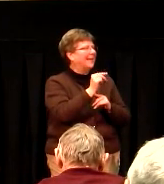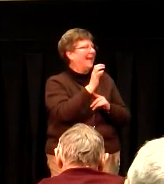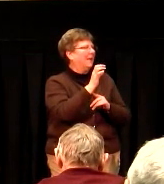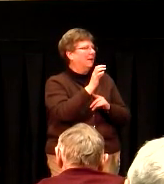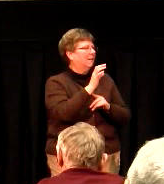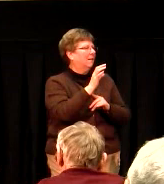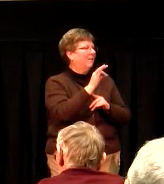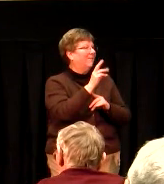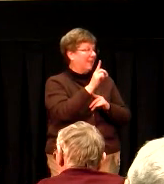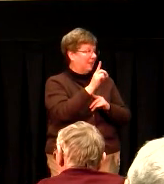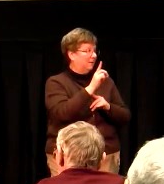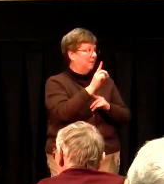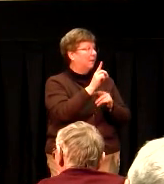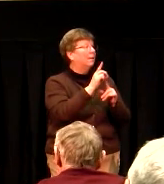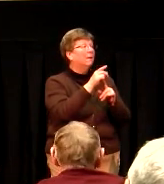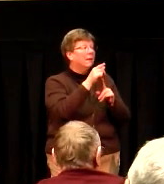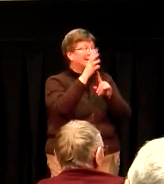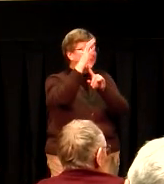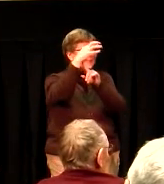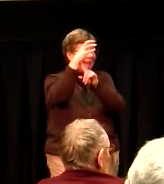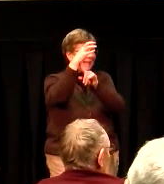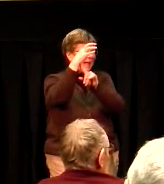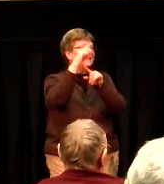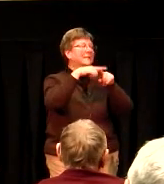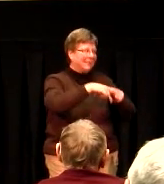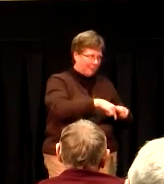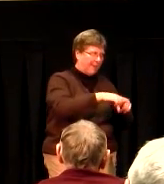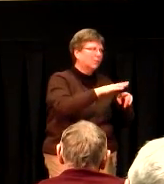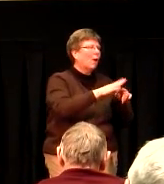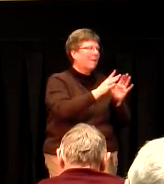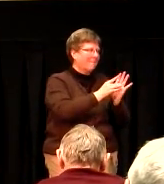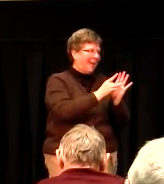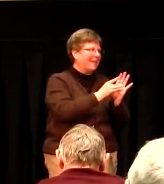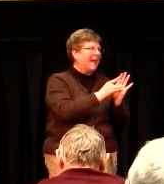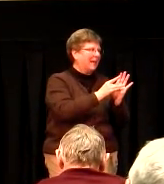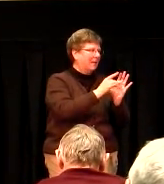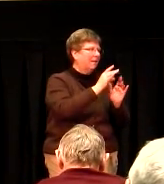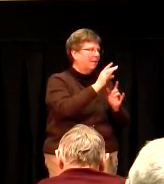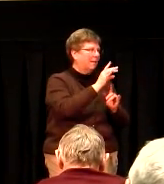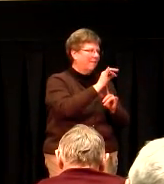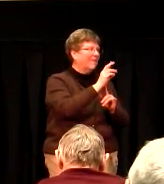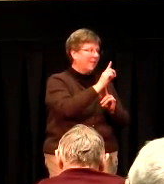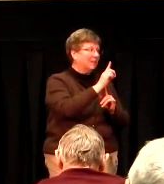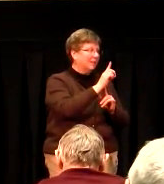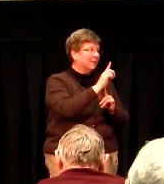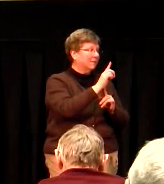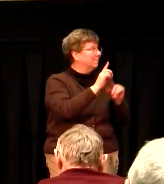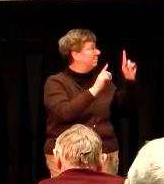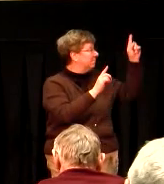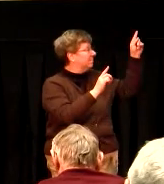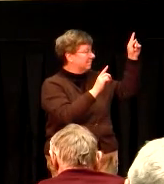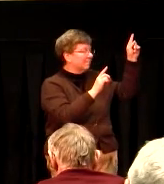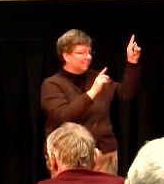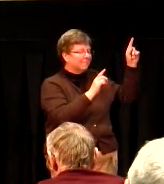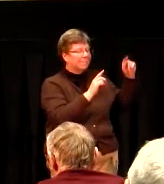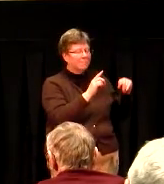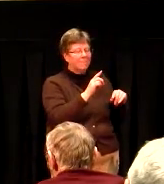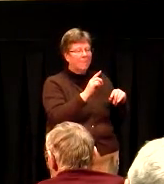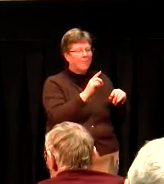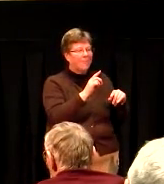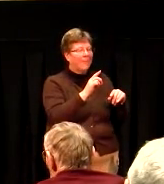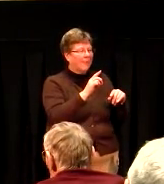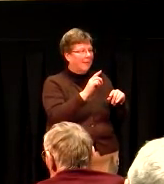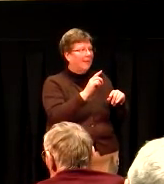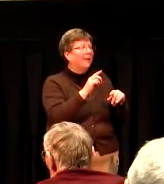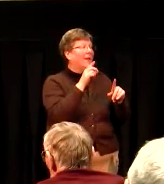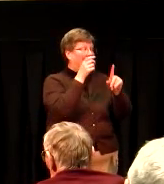The satellites that we rely on, all of those nice satellites that we just got up,